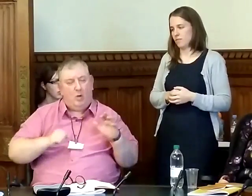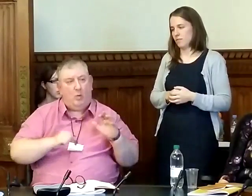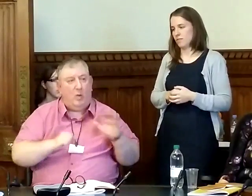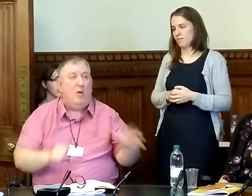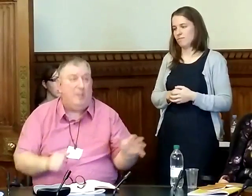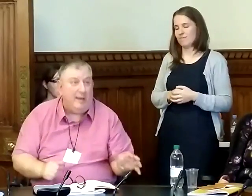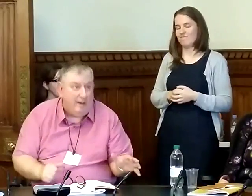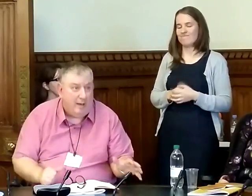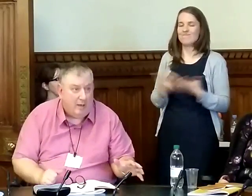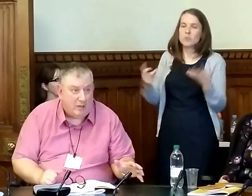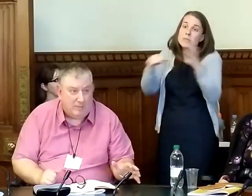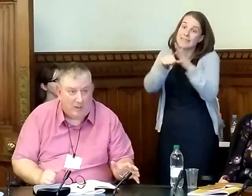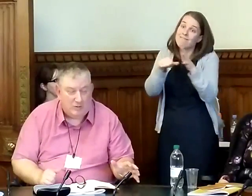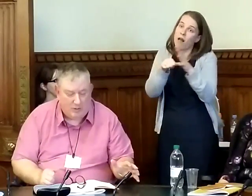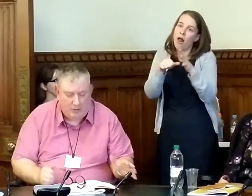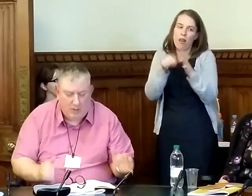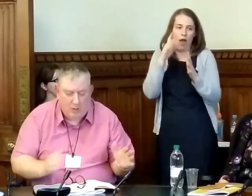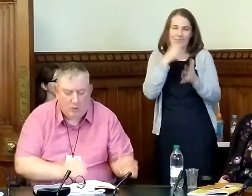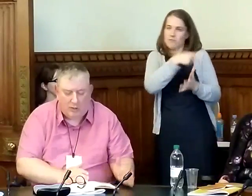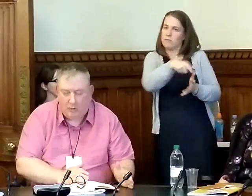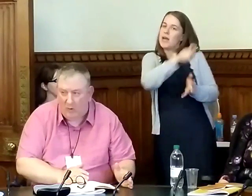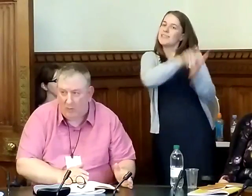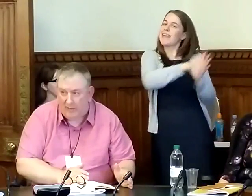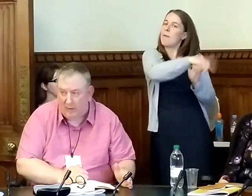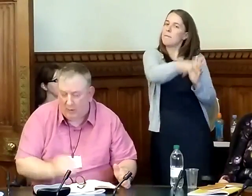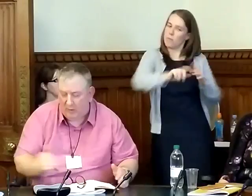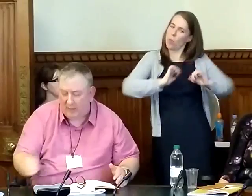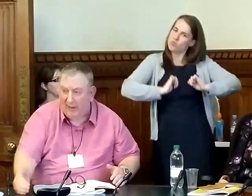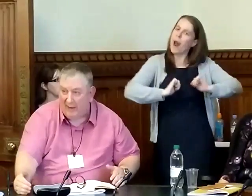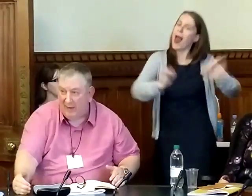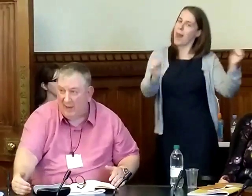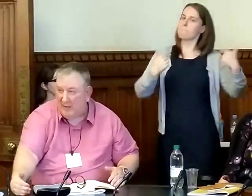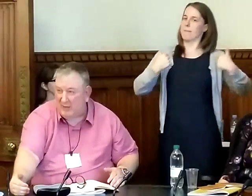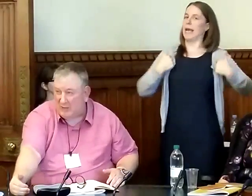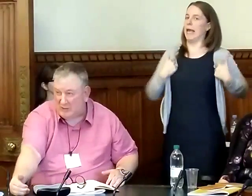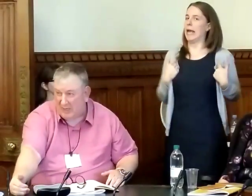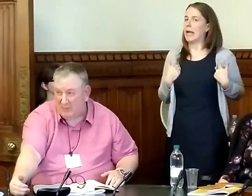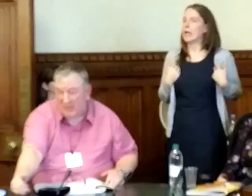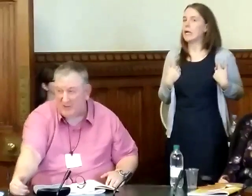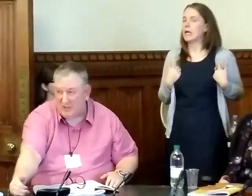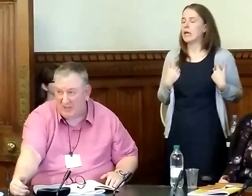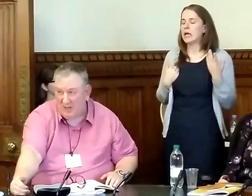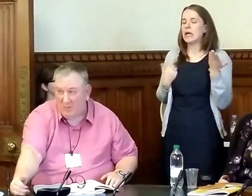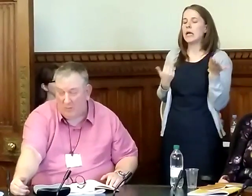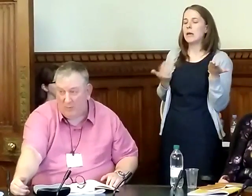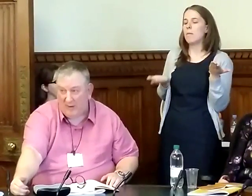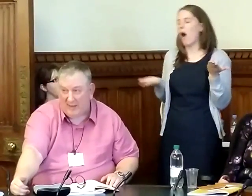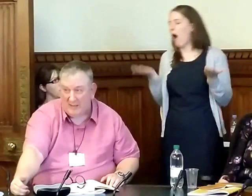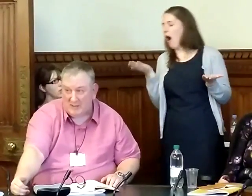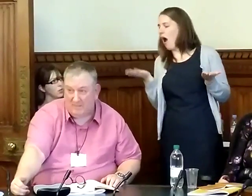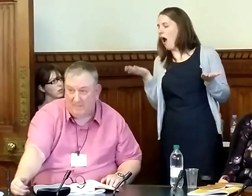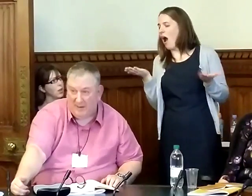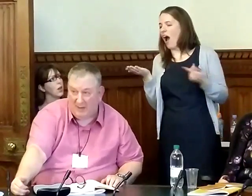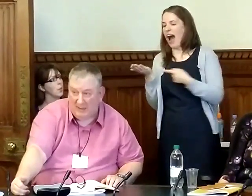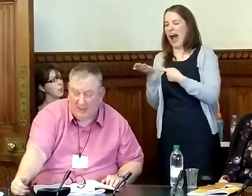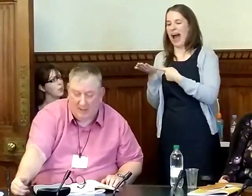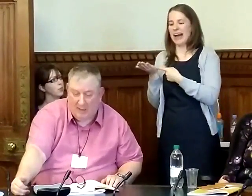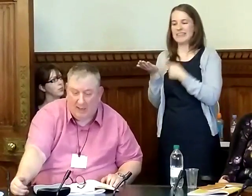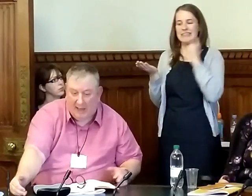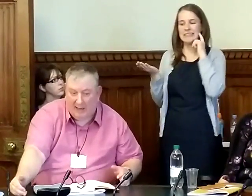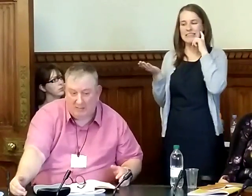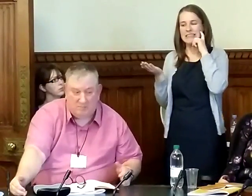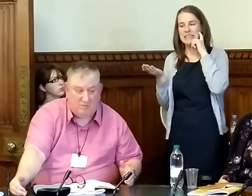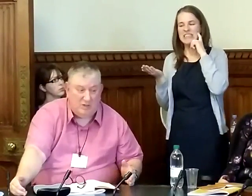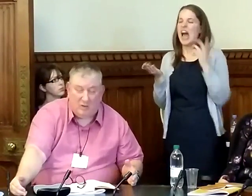On the one hand, you've got well-being, they're supposed to look at your well-being, and on the other hand, then they're saying, well, actually, they put that down as an unmet